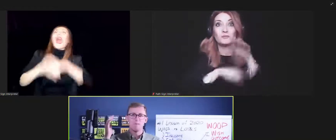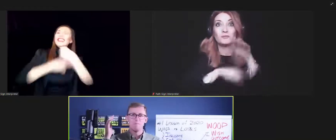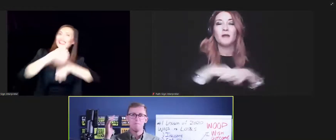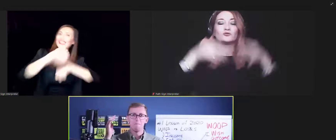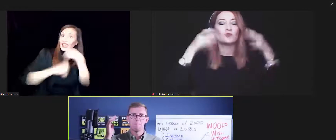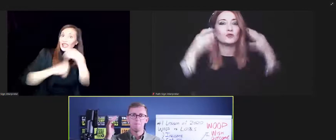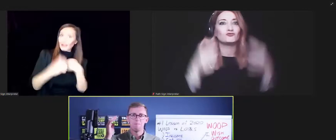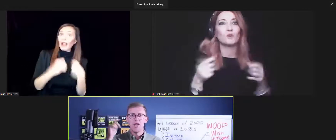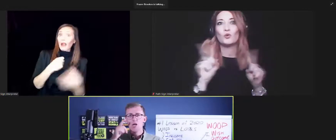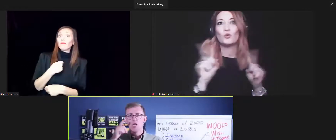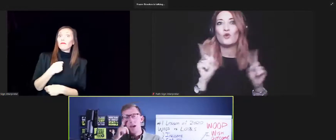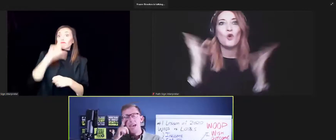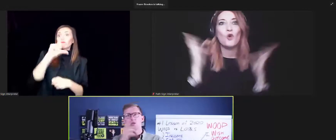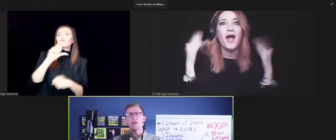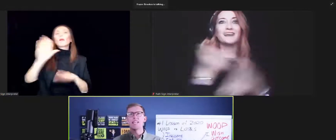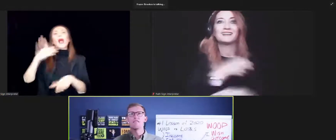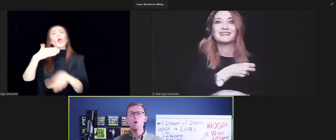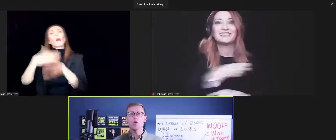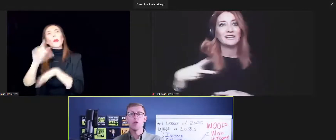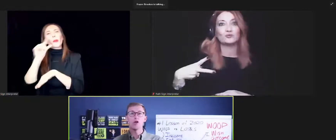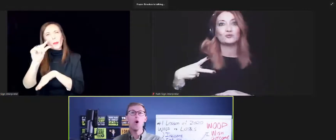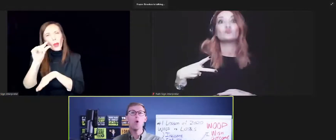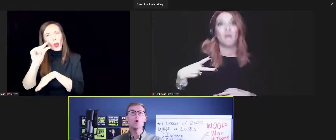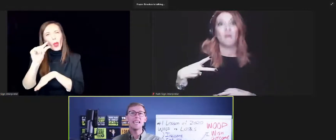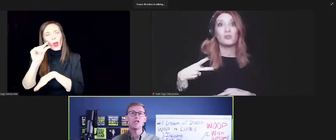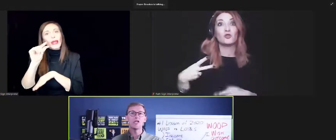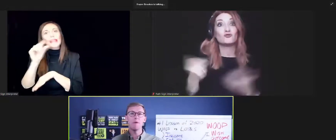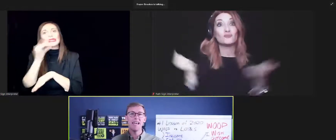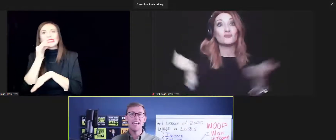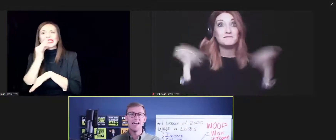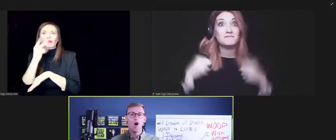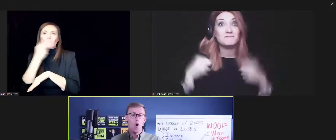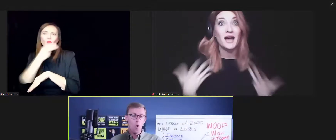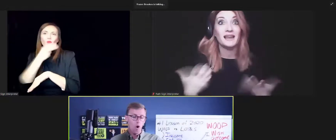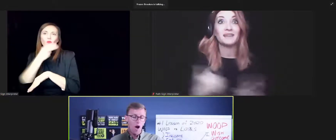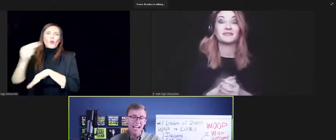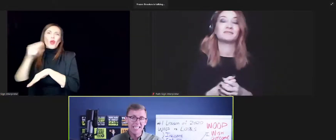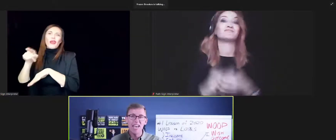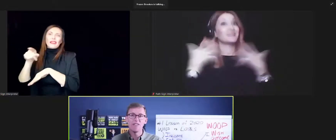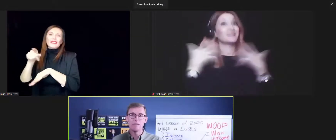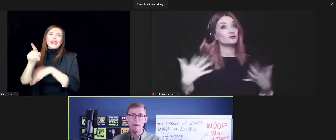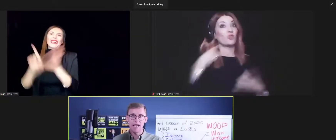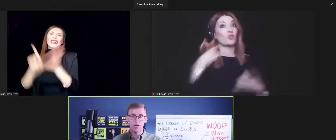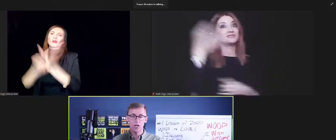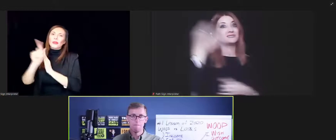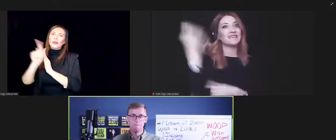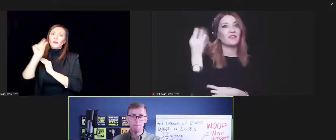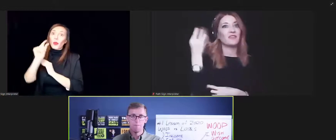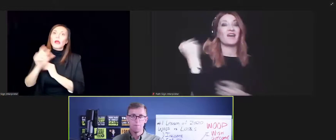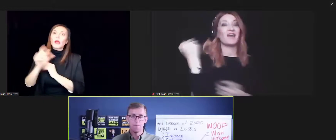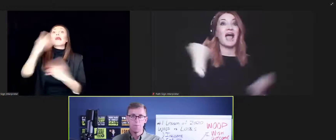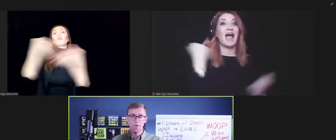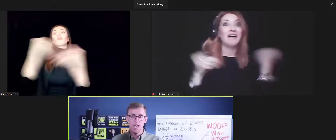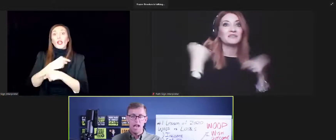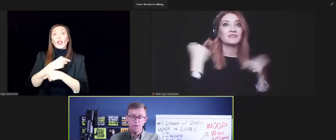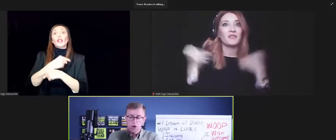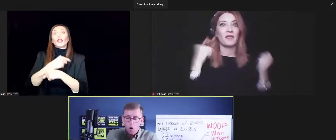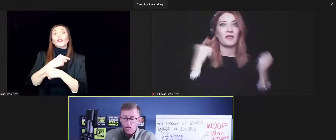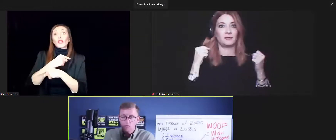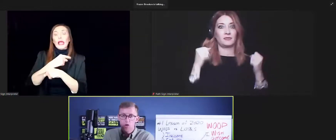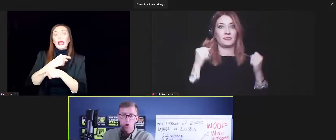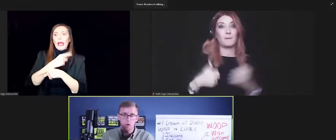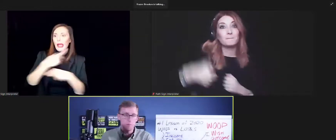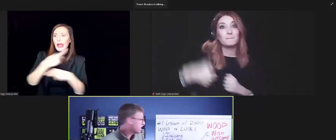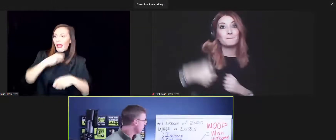results. So here's what you need to focus on. The goal needs to be activity-based. If the goal